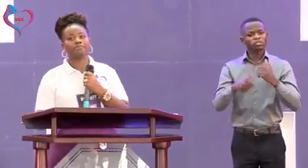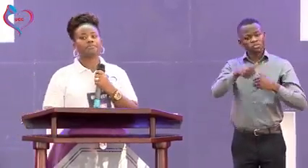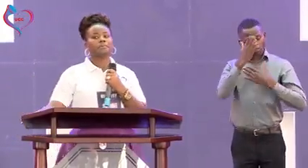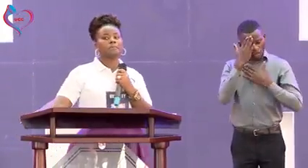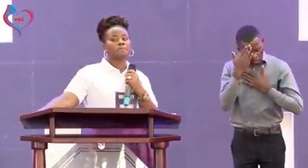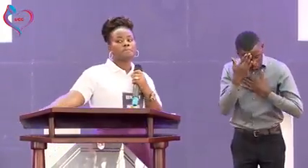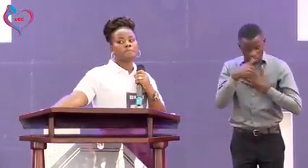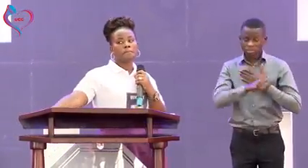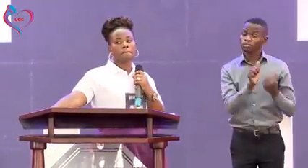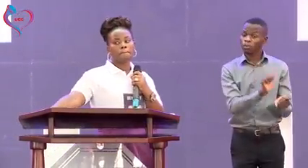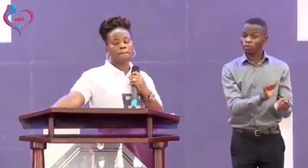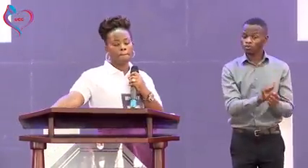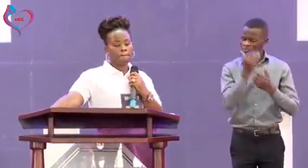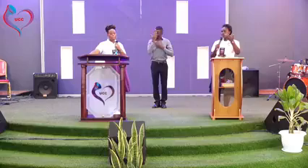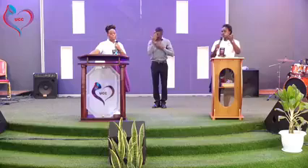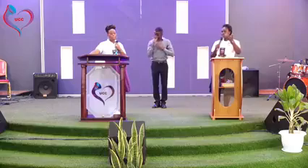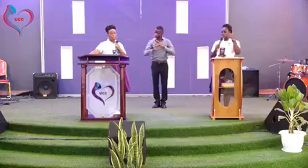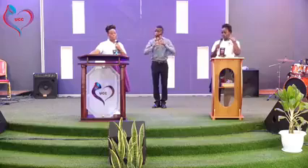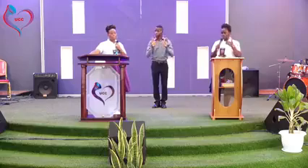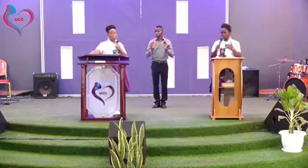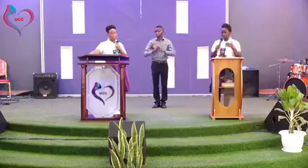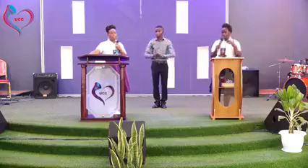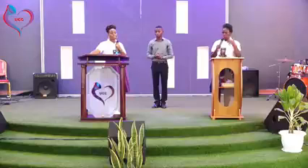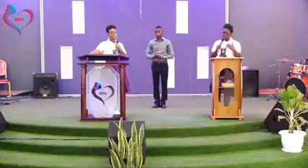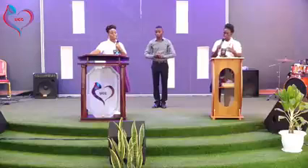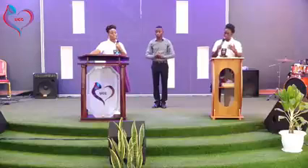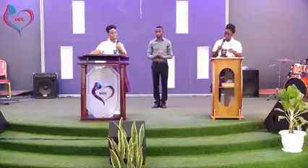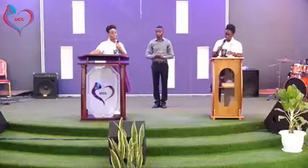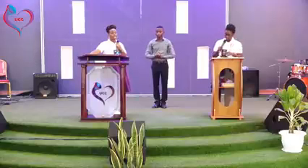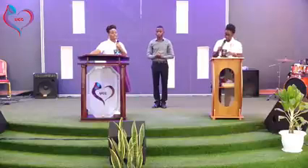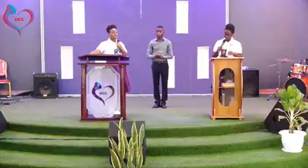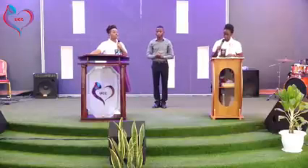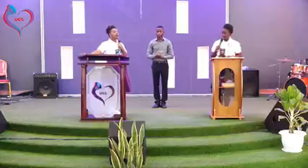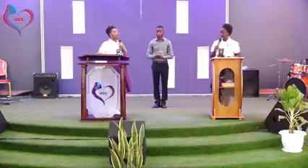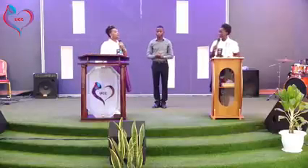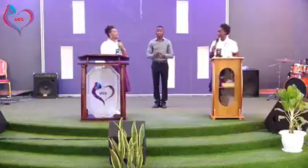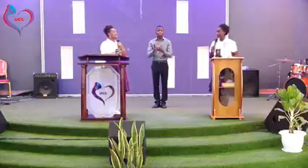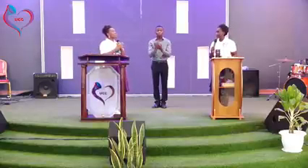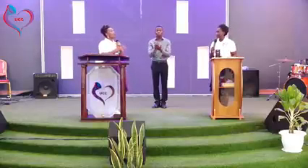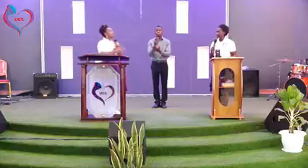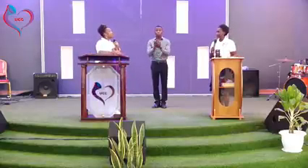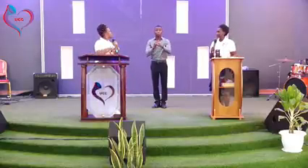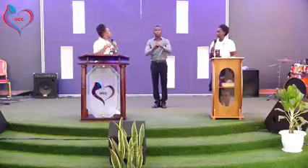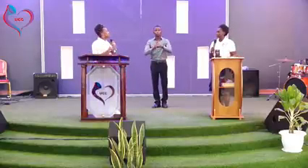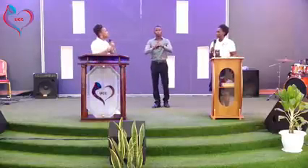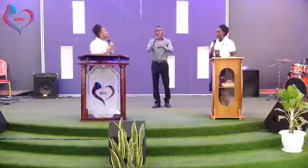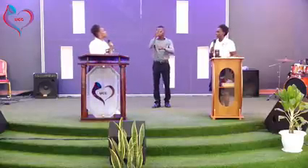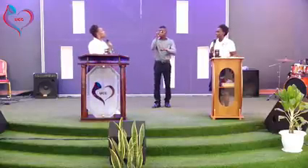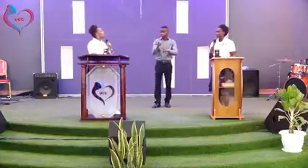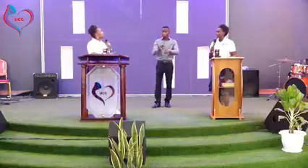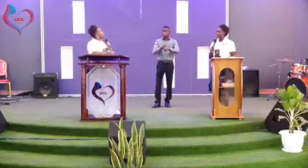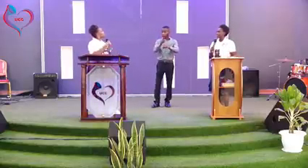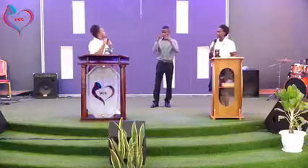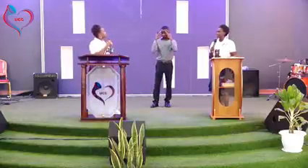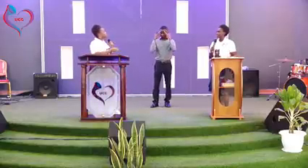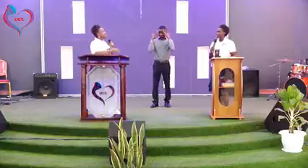himself. Bwetu tunulira ebyo byakola okulokola emyoyo eri Kristo tumanya kiki yali. You know, when someone, when you don't